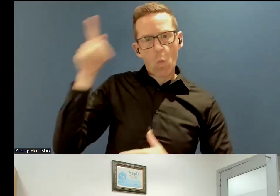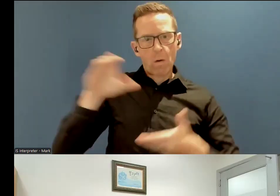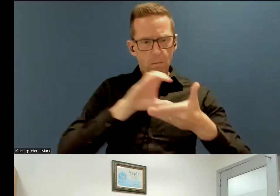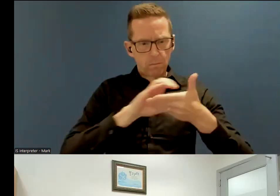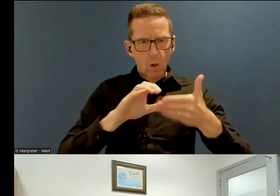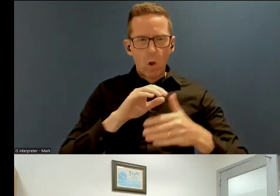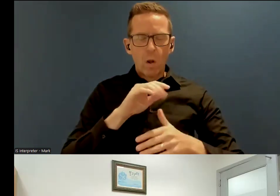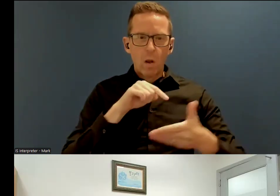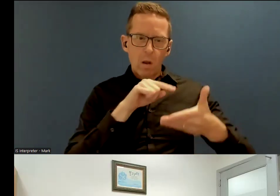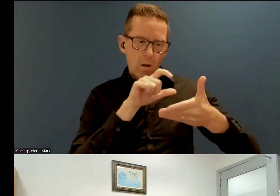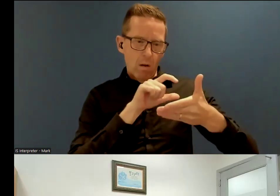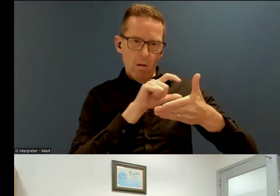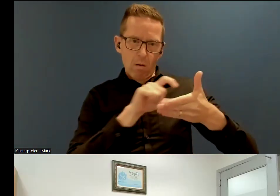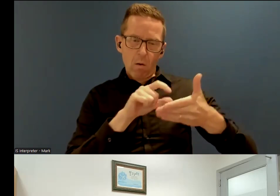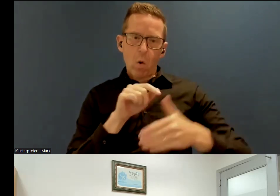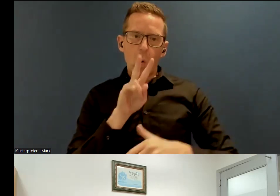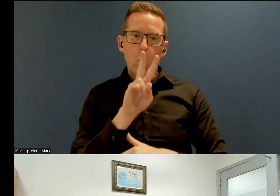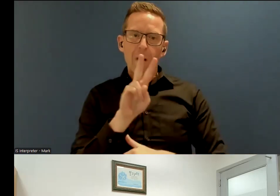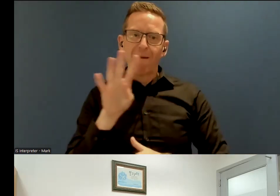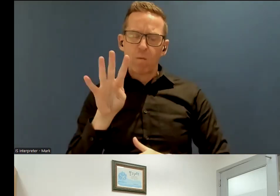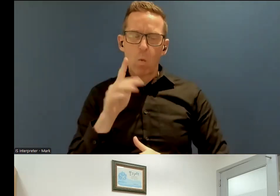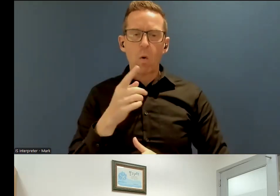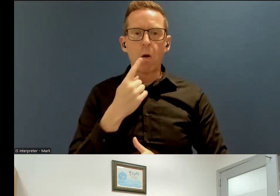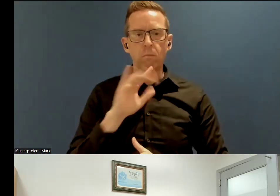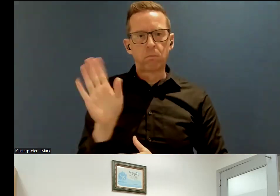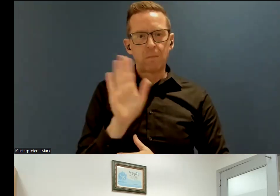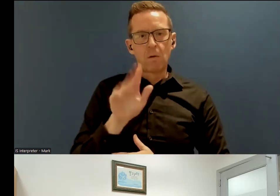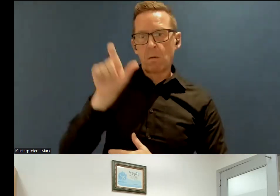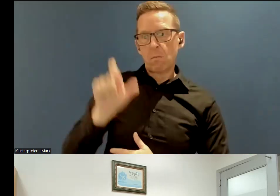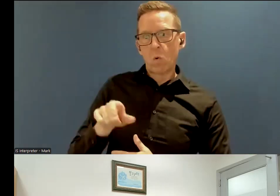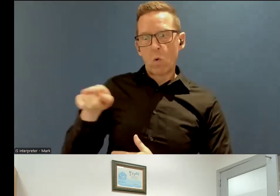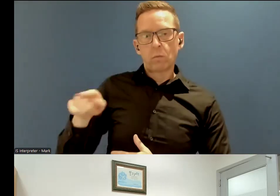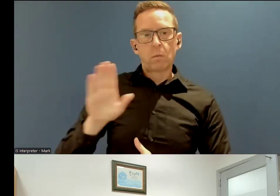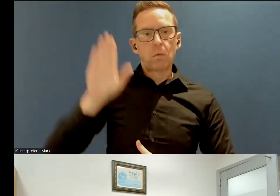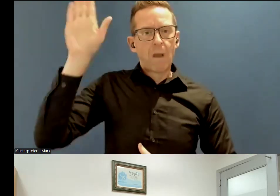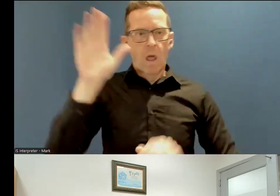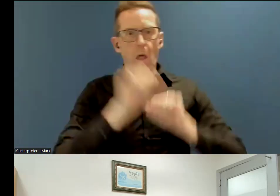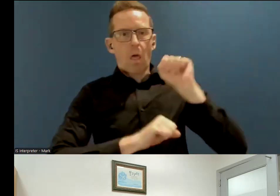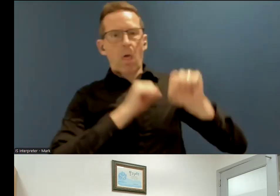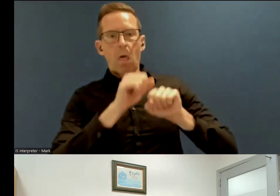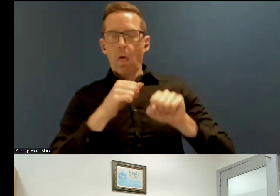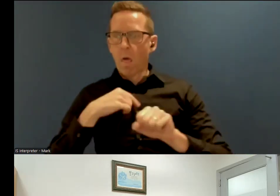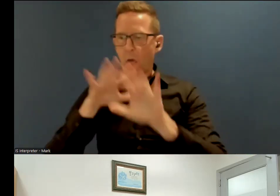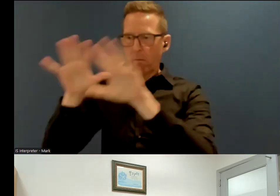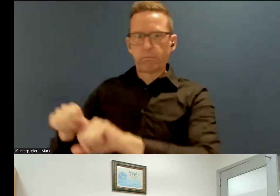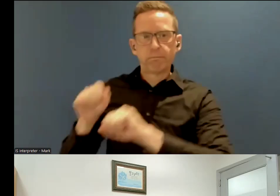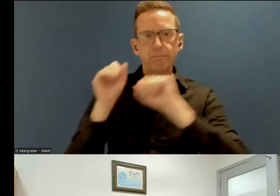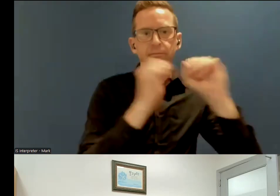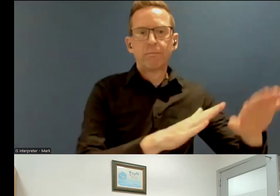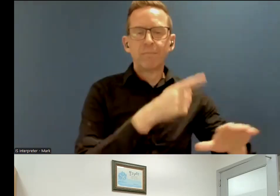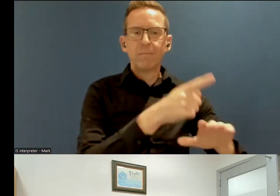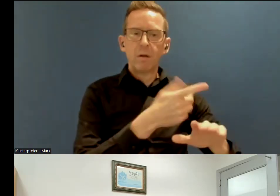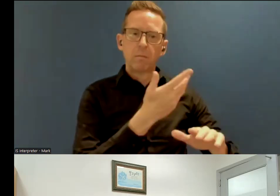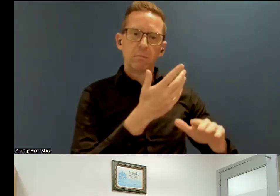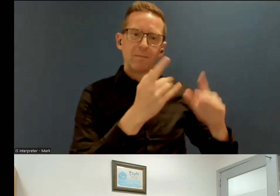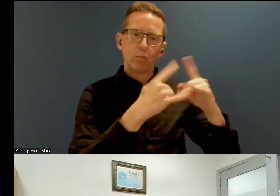involuntary hospitalization of persons with mental illnesses as it was deemed under the legislation, which was possible with just the